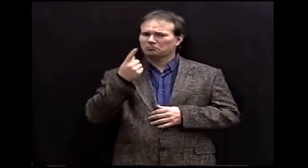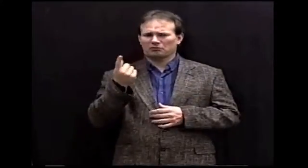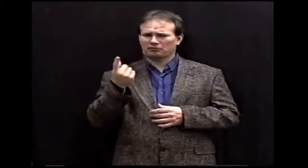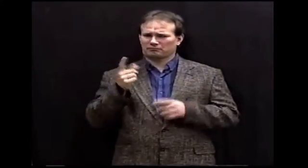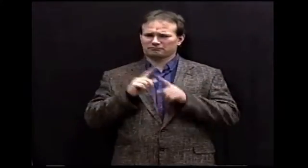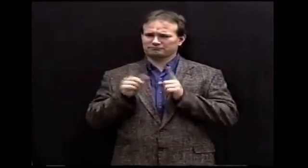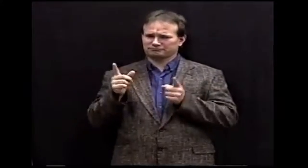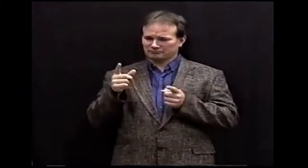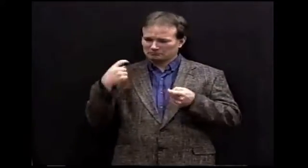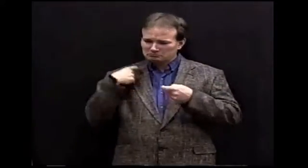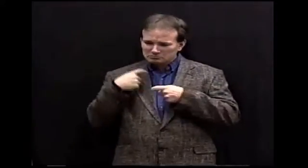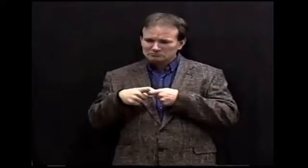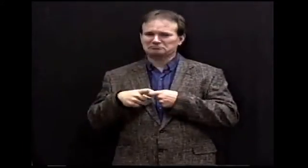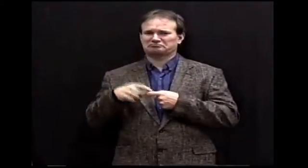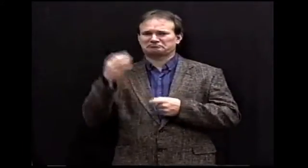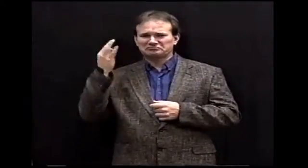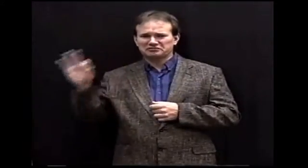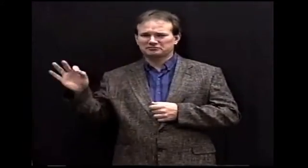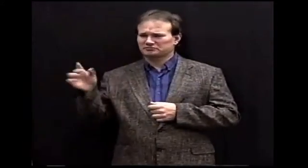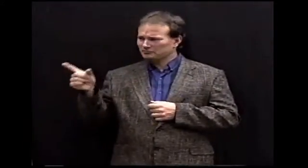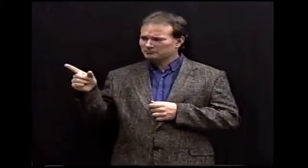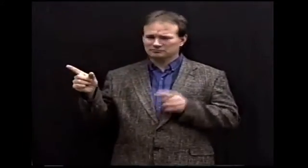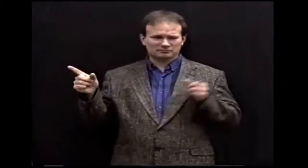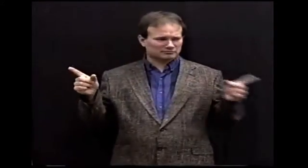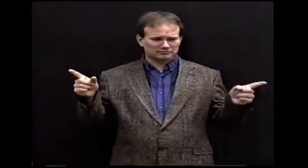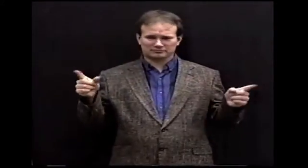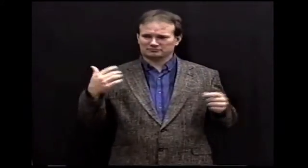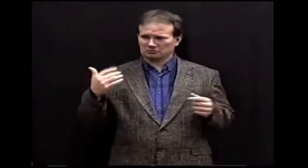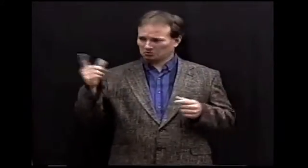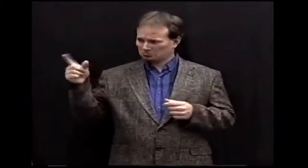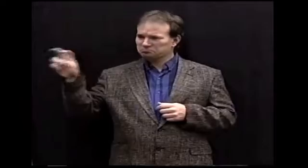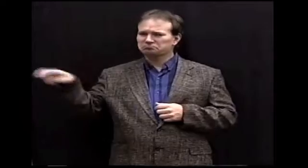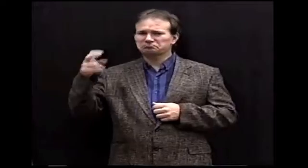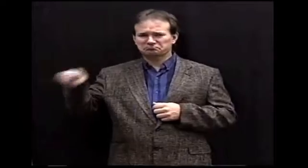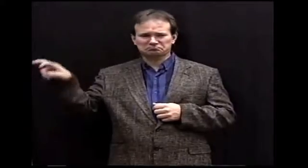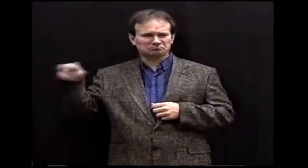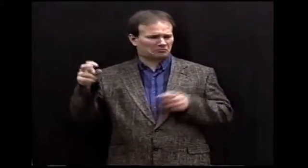English as well as other languages, such as Spanish and French.